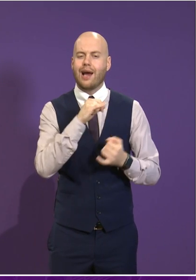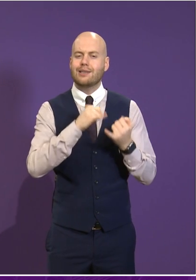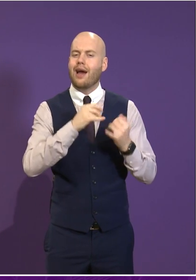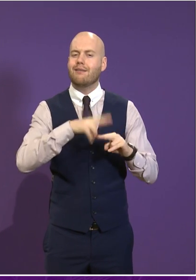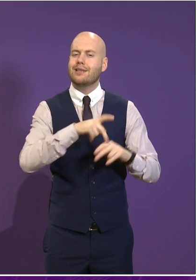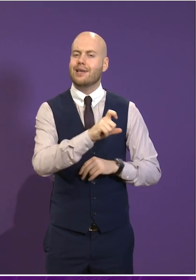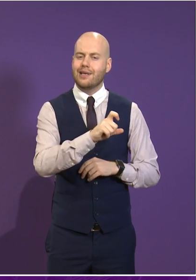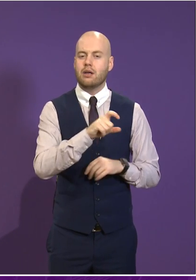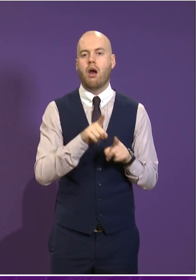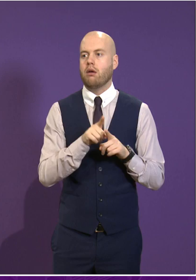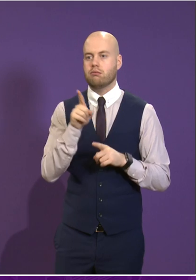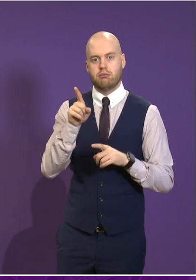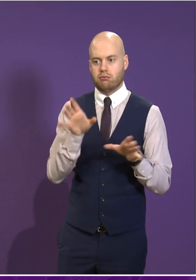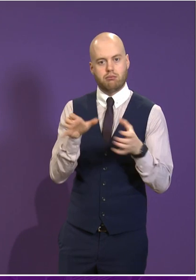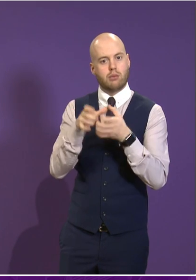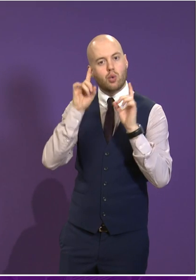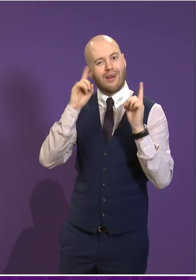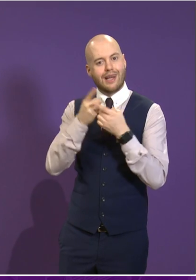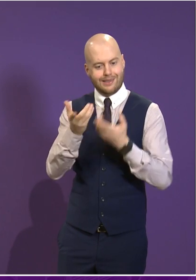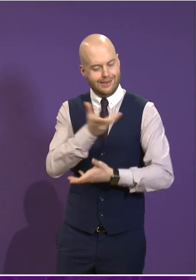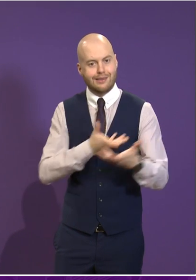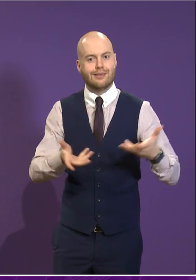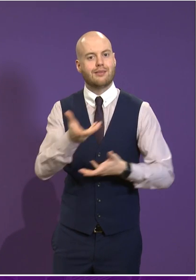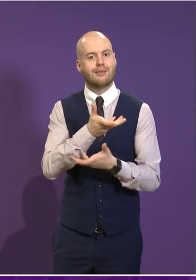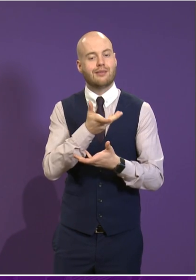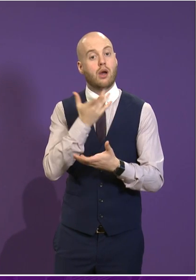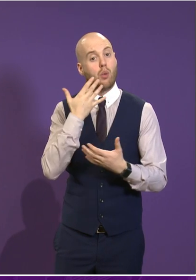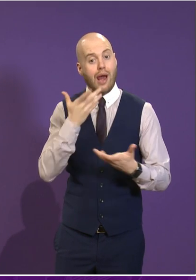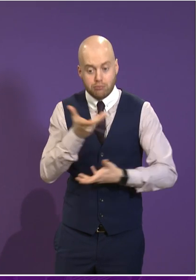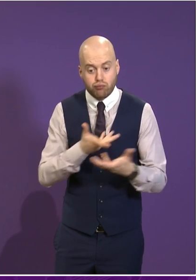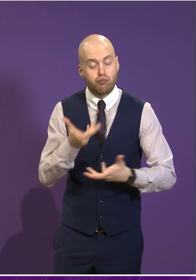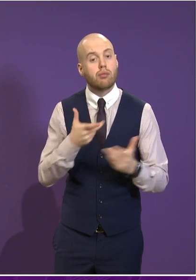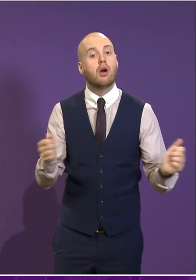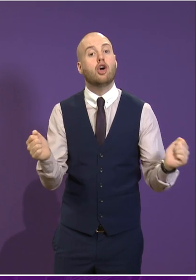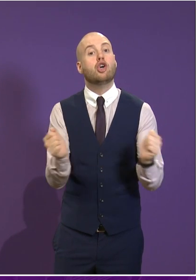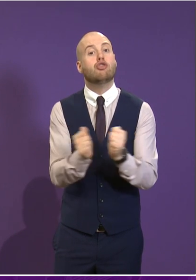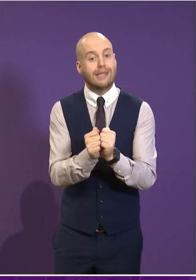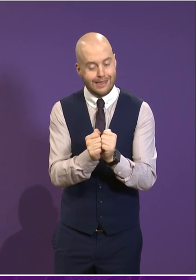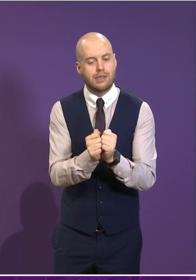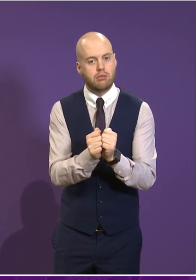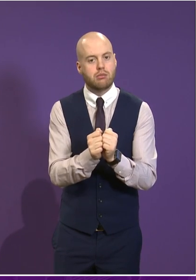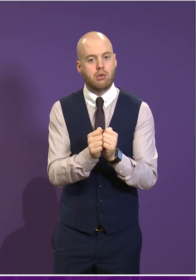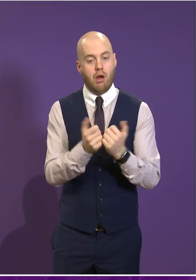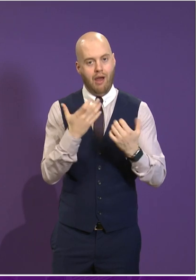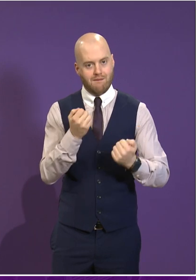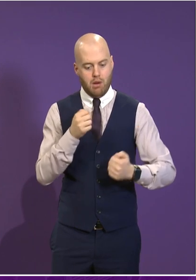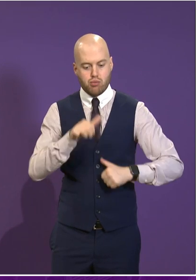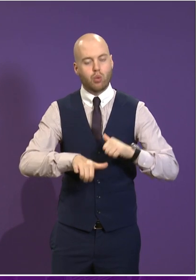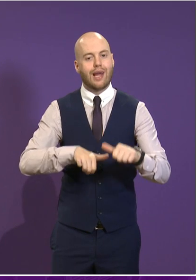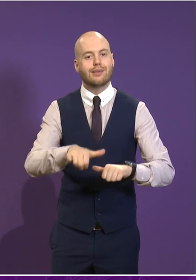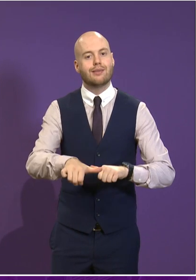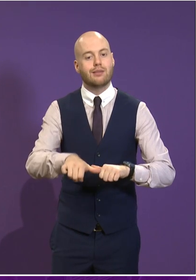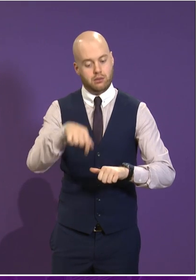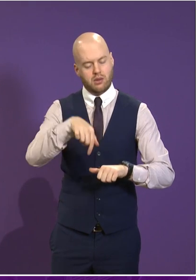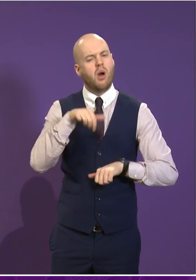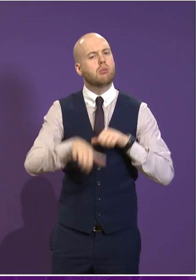the institution. But once that's done, we then have a process where we ask the institution